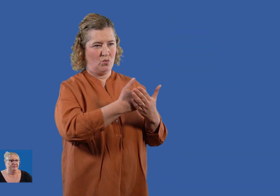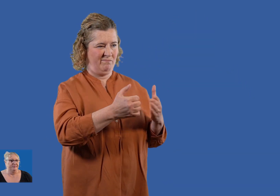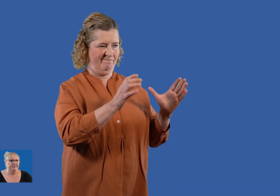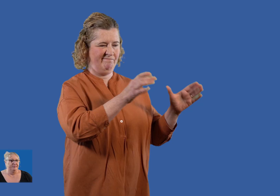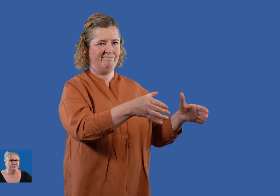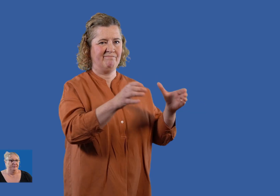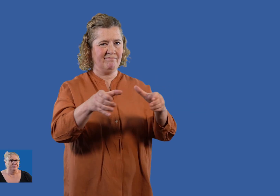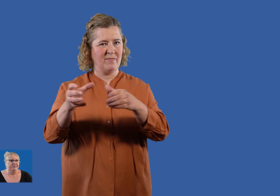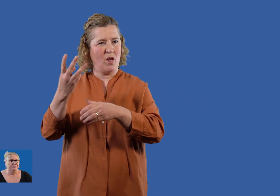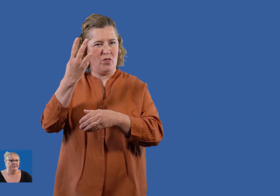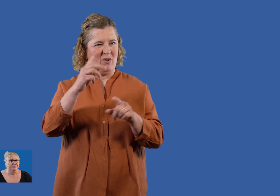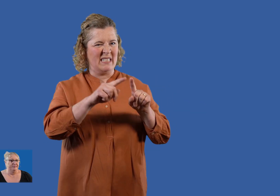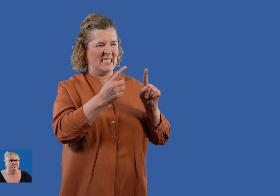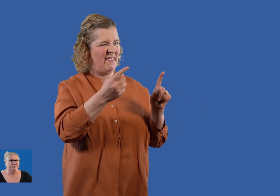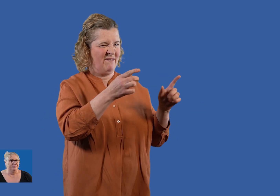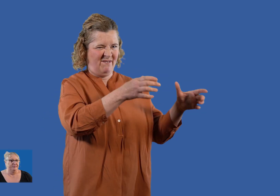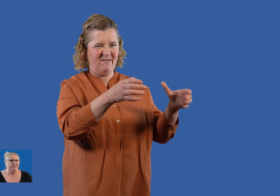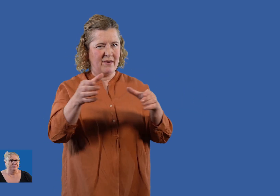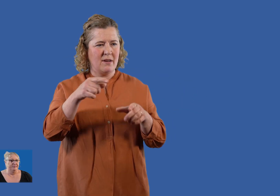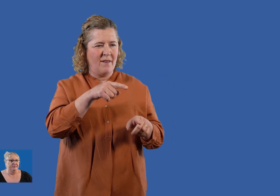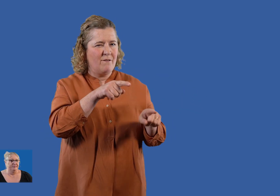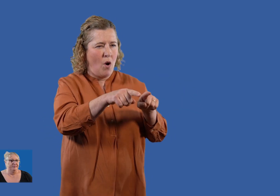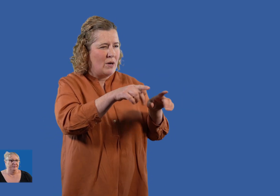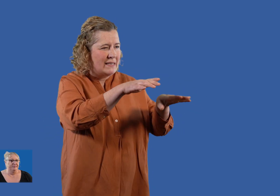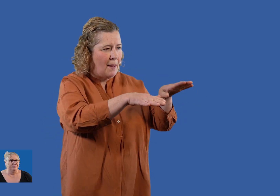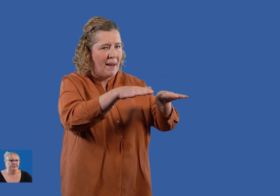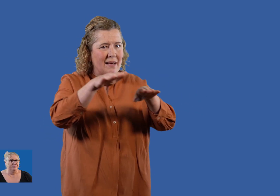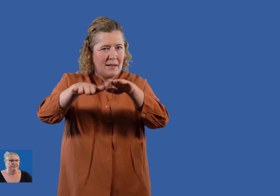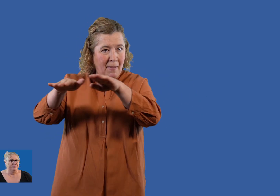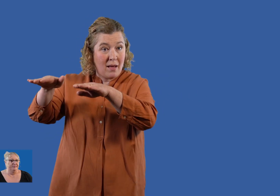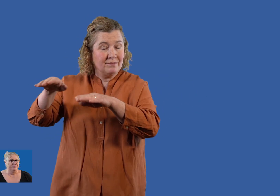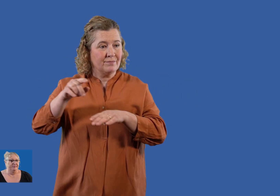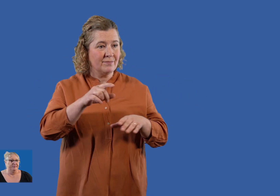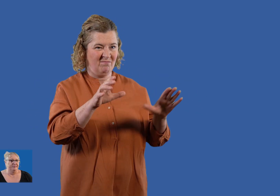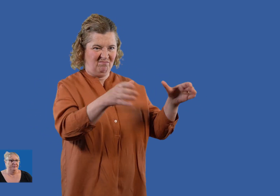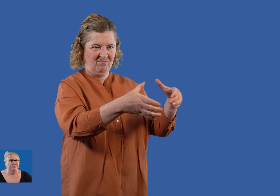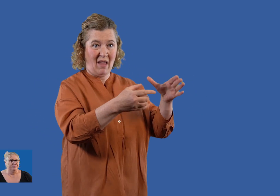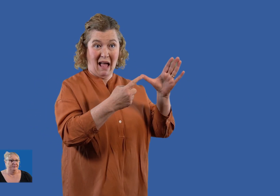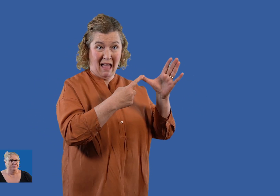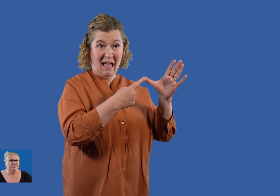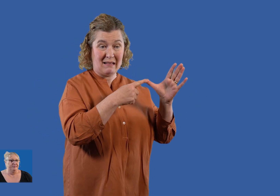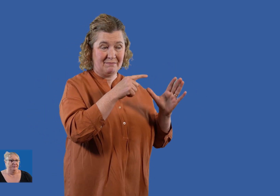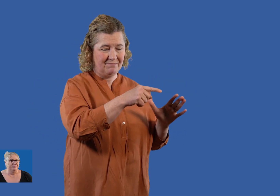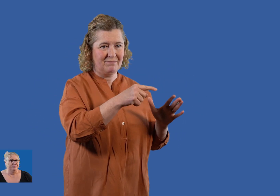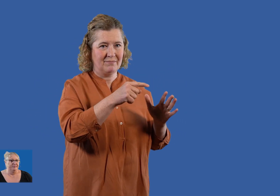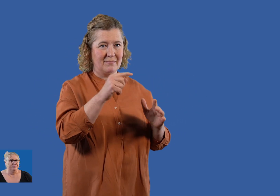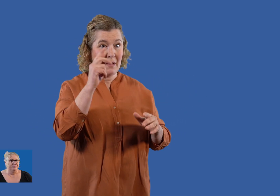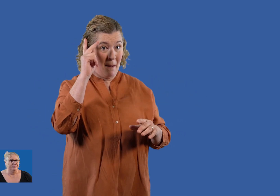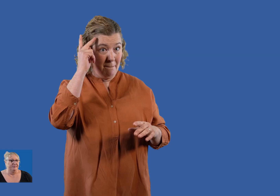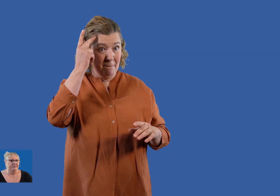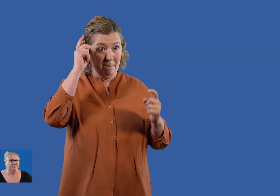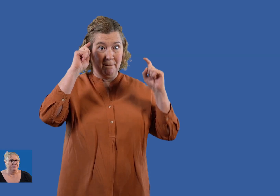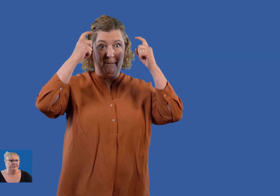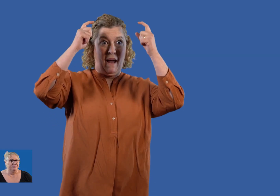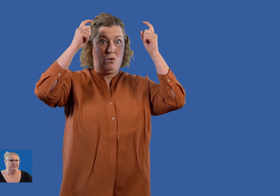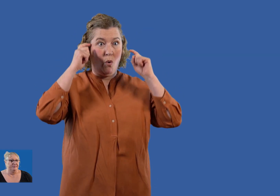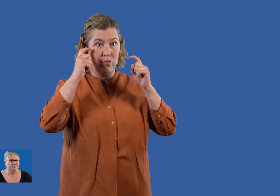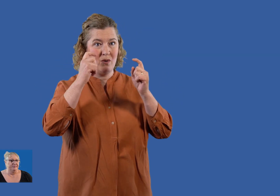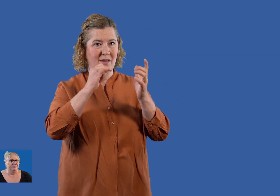grouped into 3 clusters and they're based on their similarities. So there's cluster A, which is paranoid,